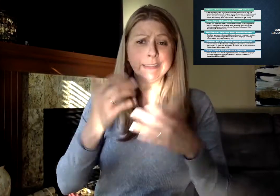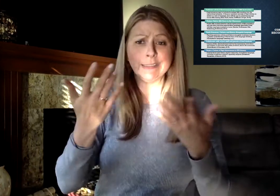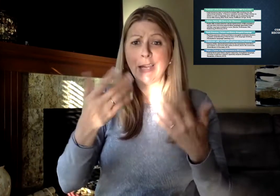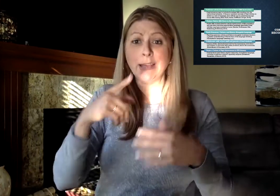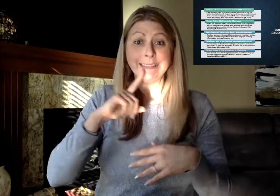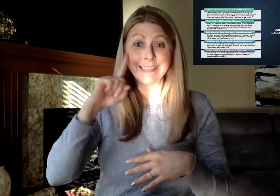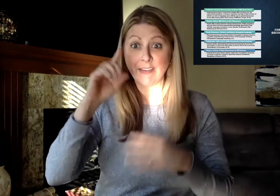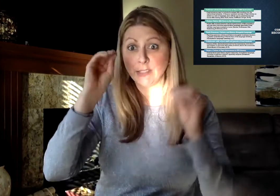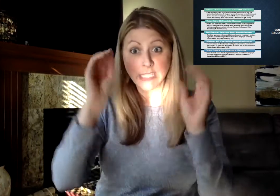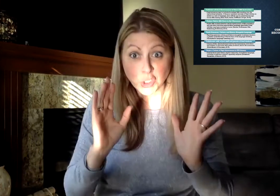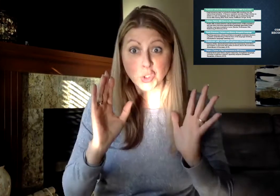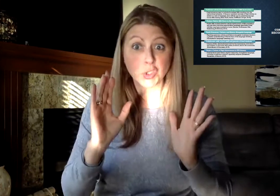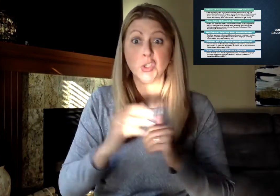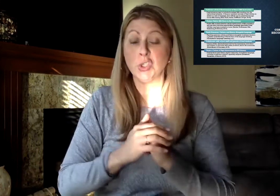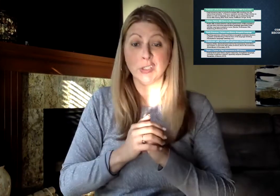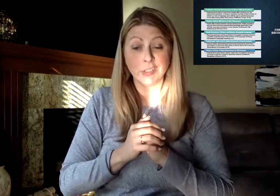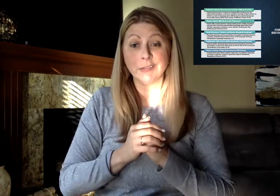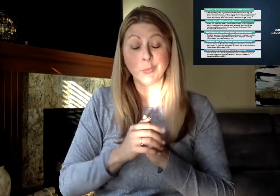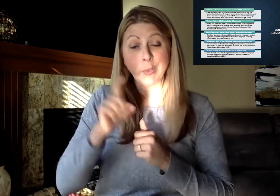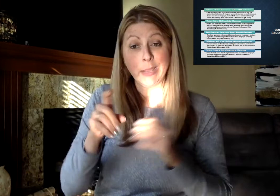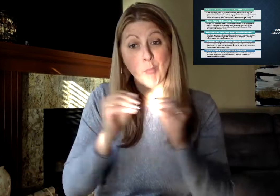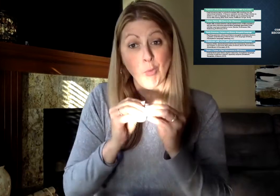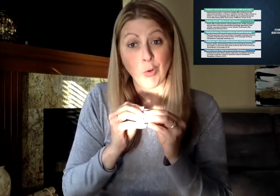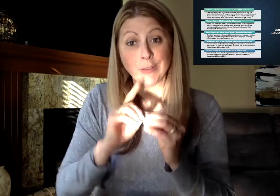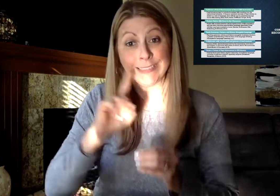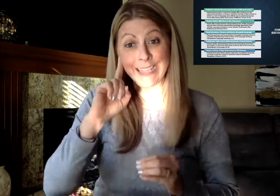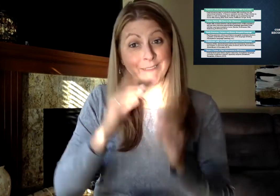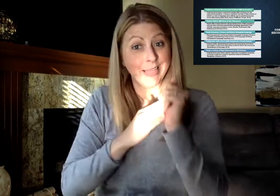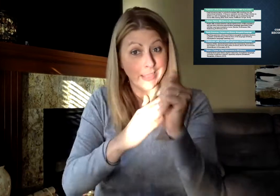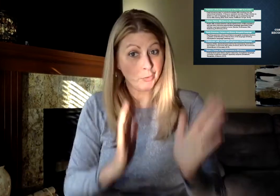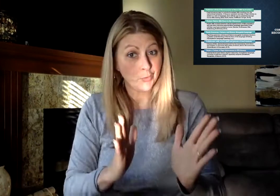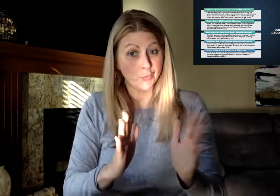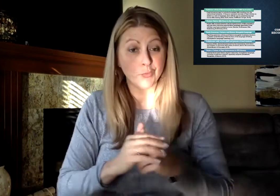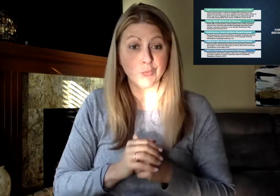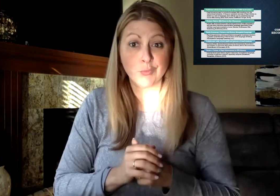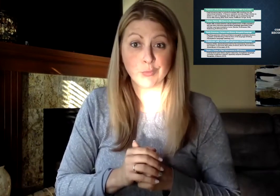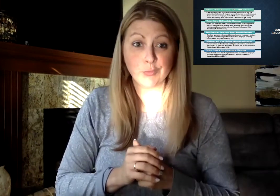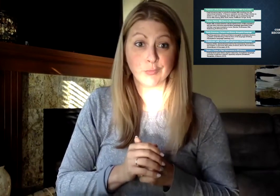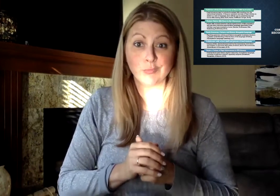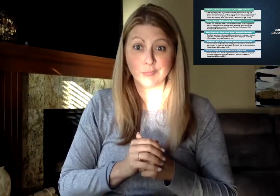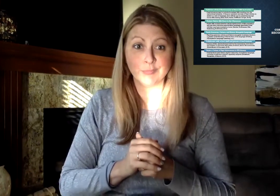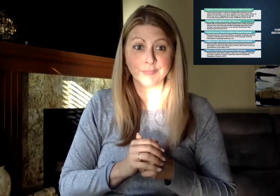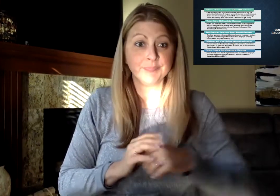We need them to be training the deaf educators. We need more deaf leaders too.